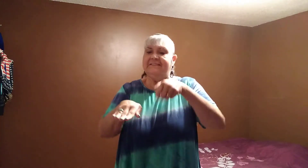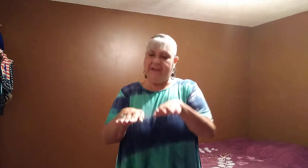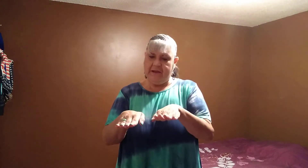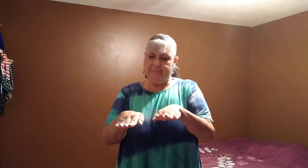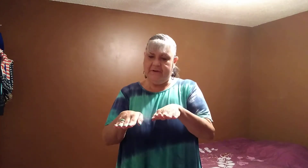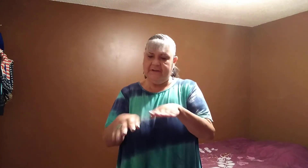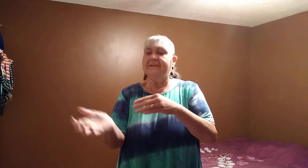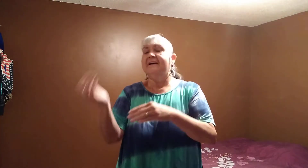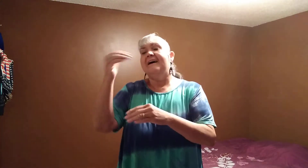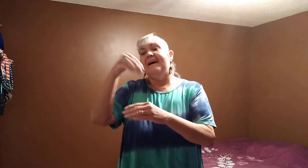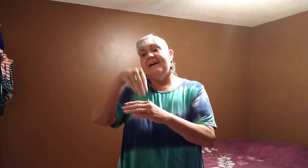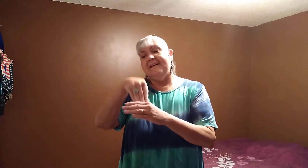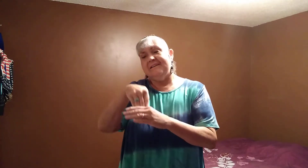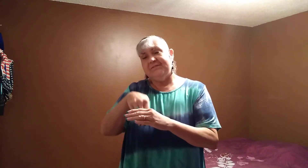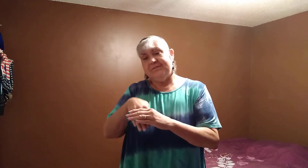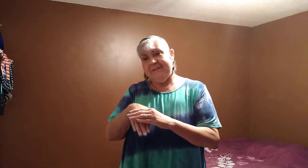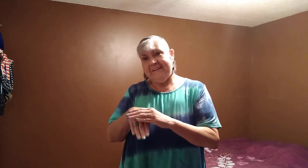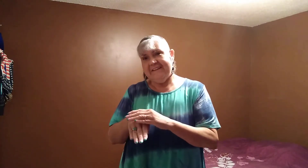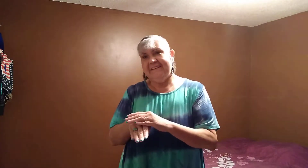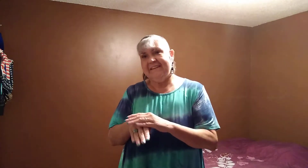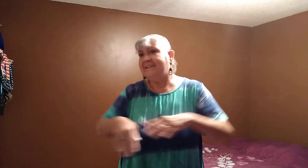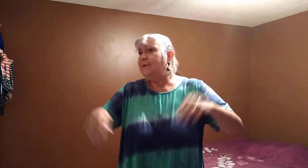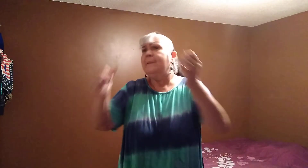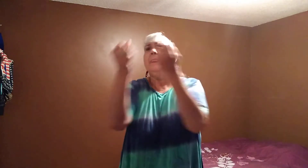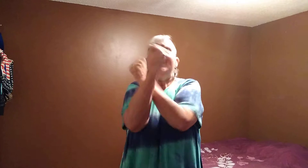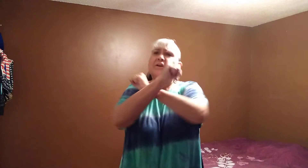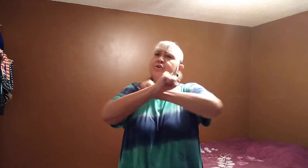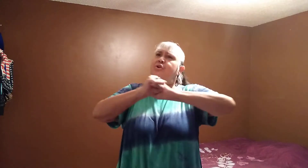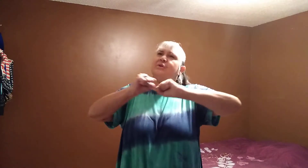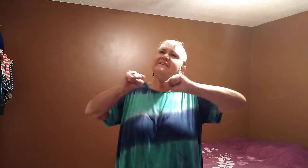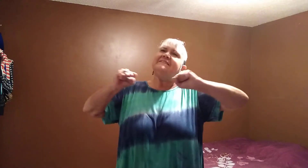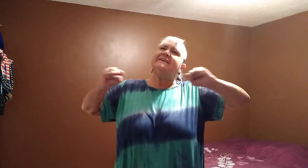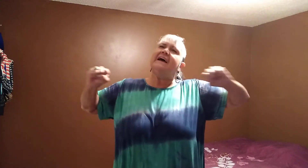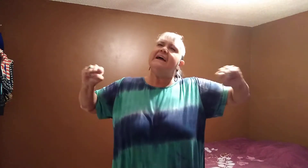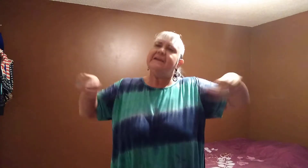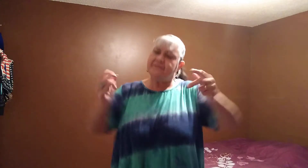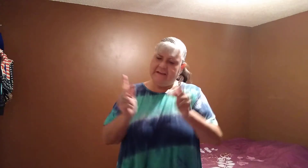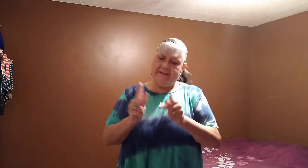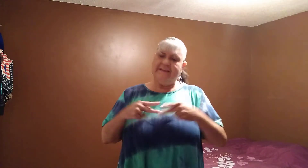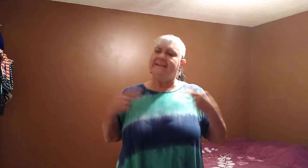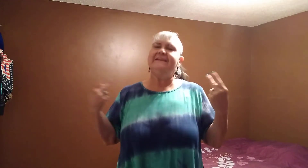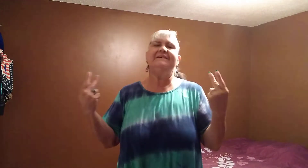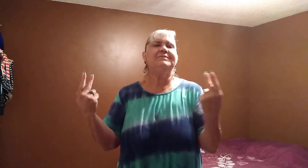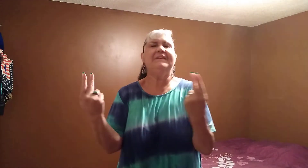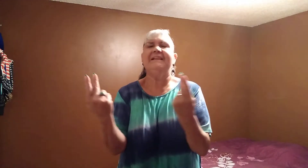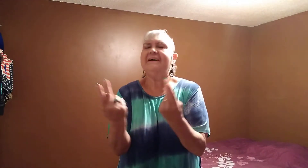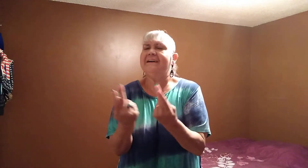a step, enter in. You are safe in this place.